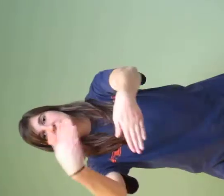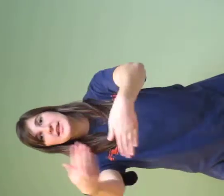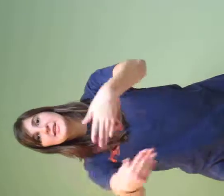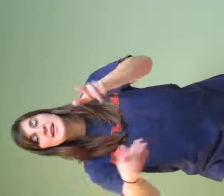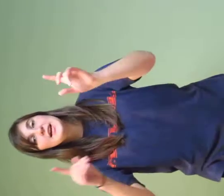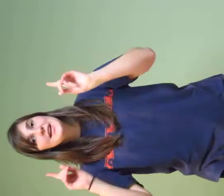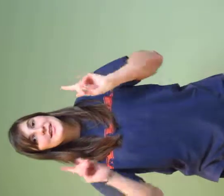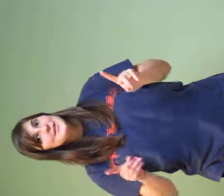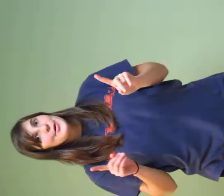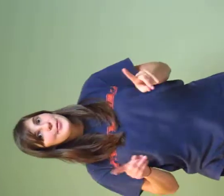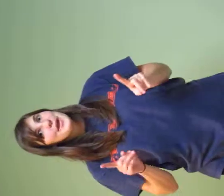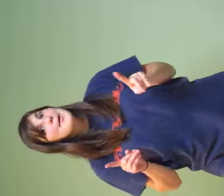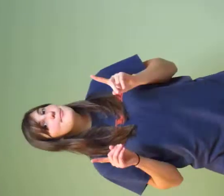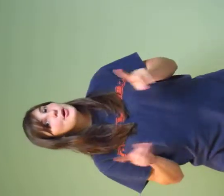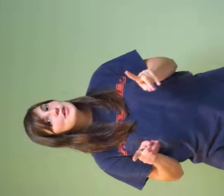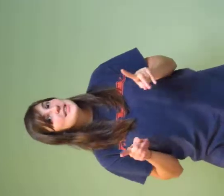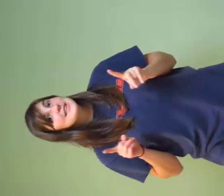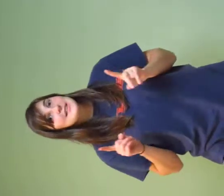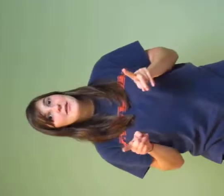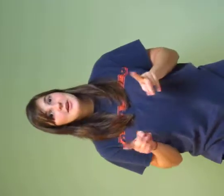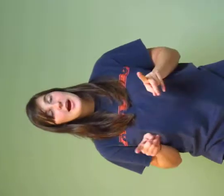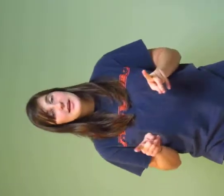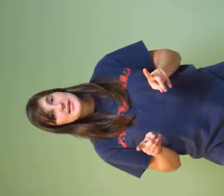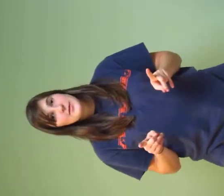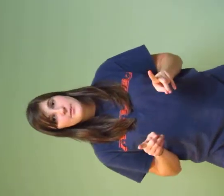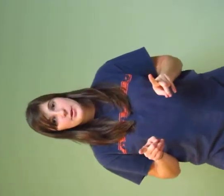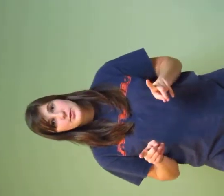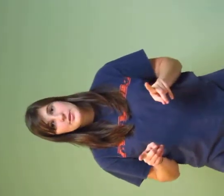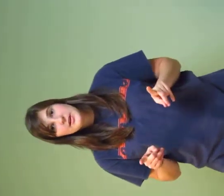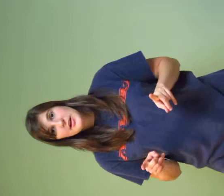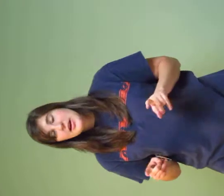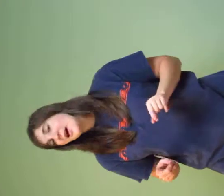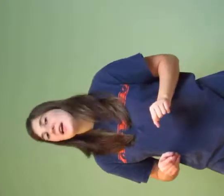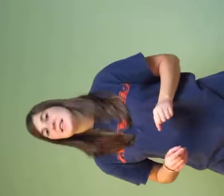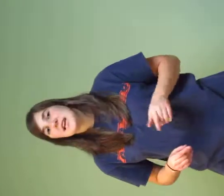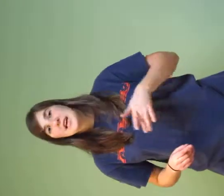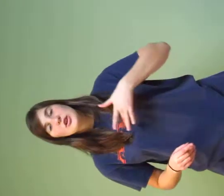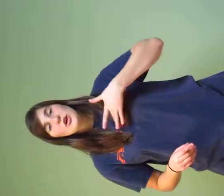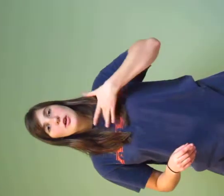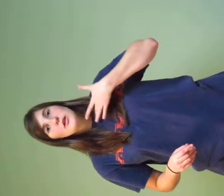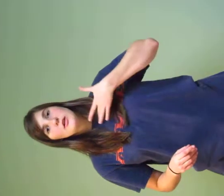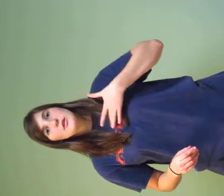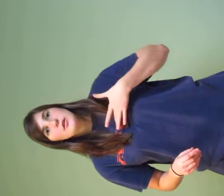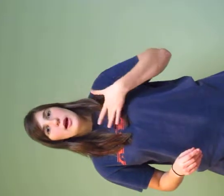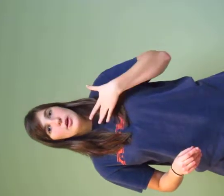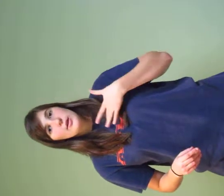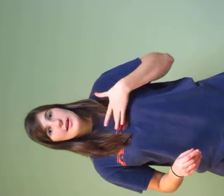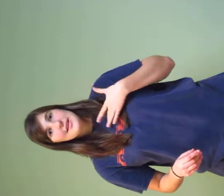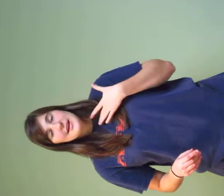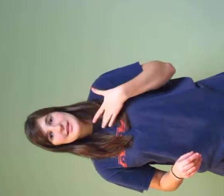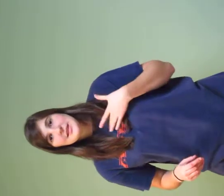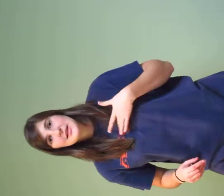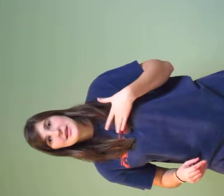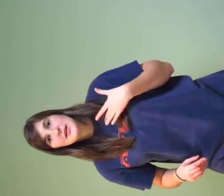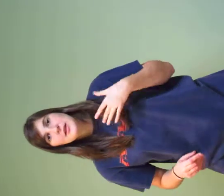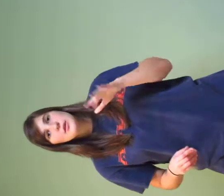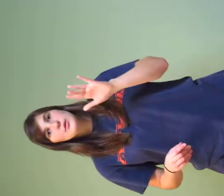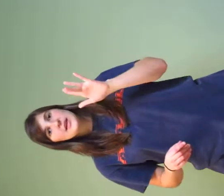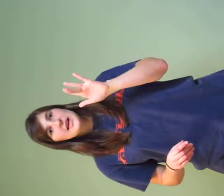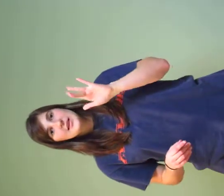mercies. Don't get mercies and loving kindness confused. Tender, you kind of go like this. You take the